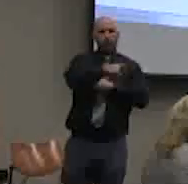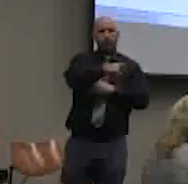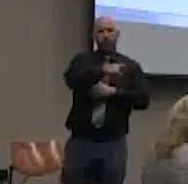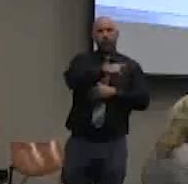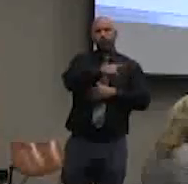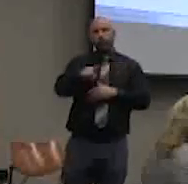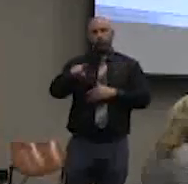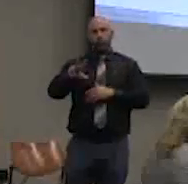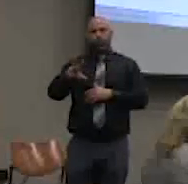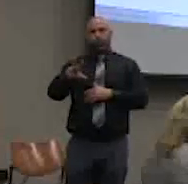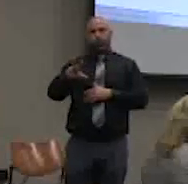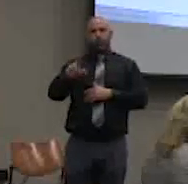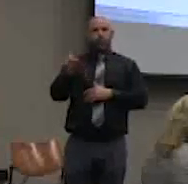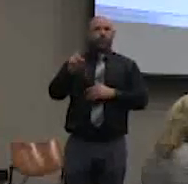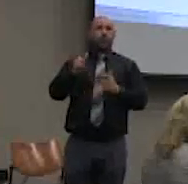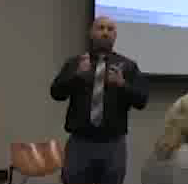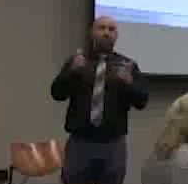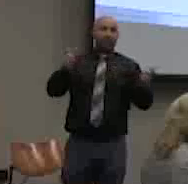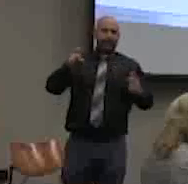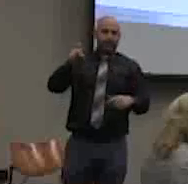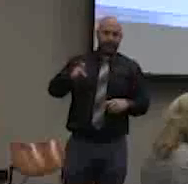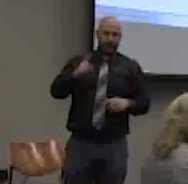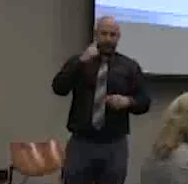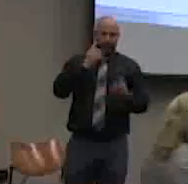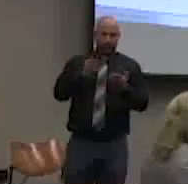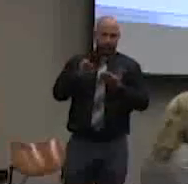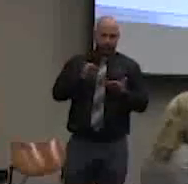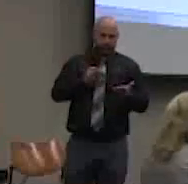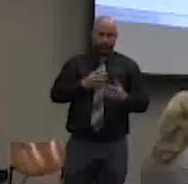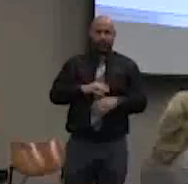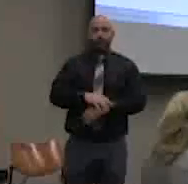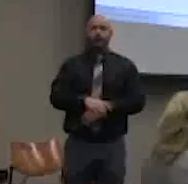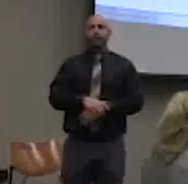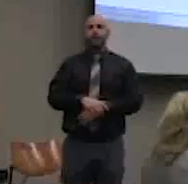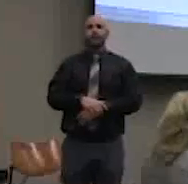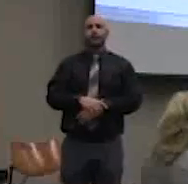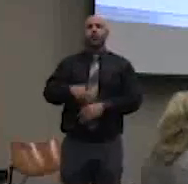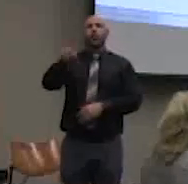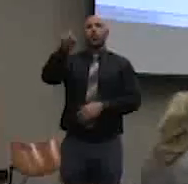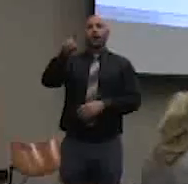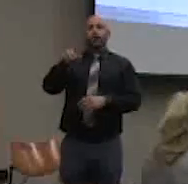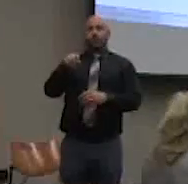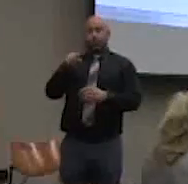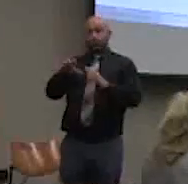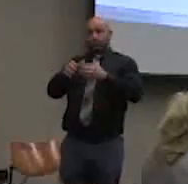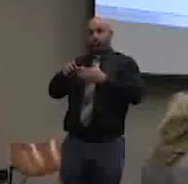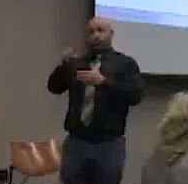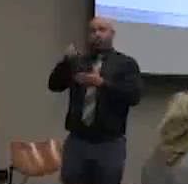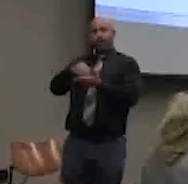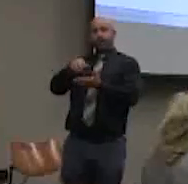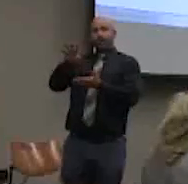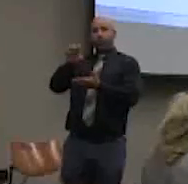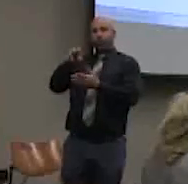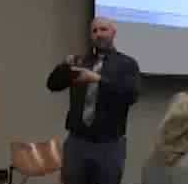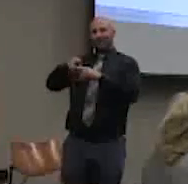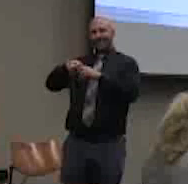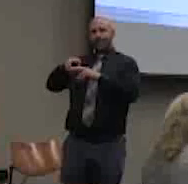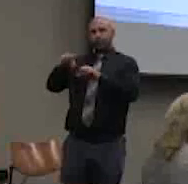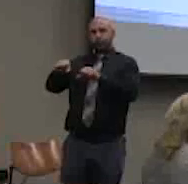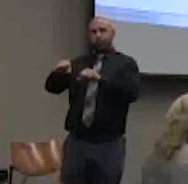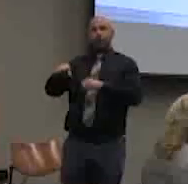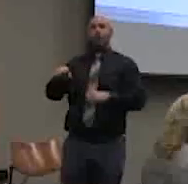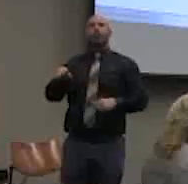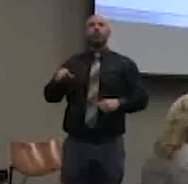for service. Of those 1,400 seats, we have pulled at this